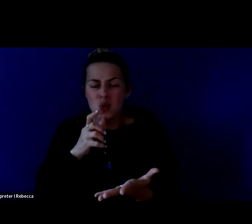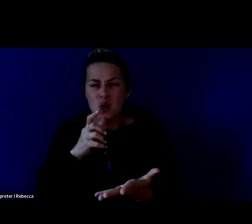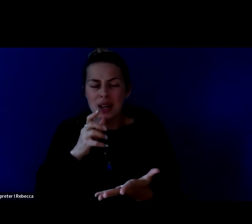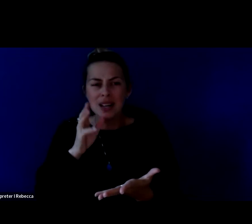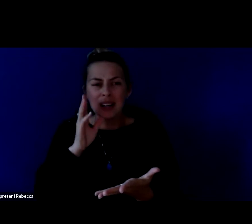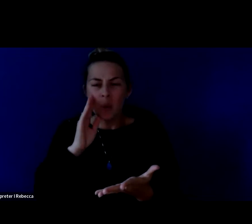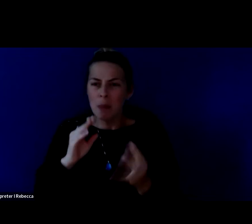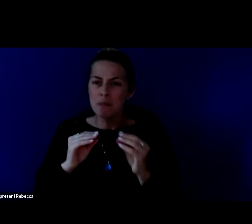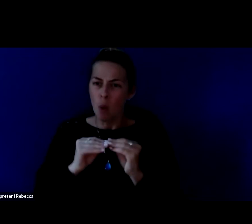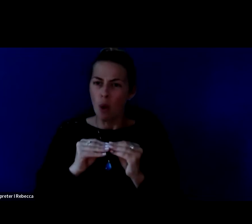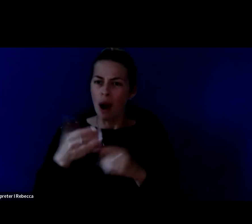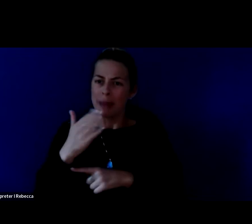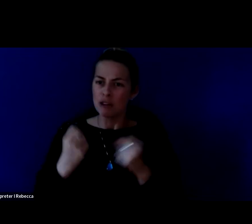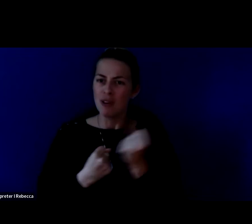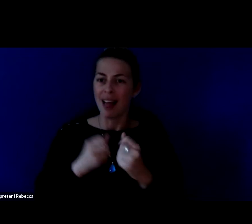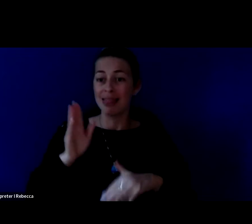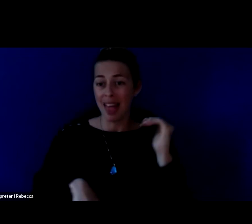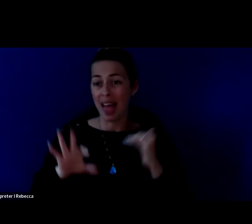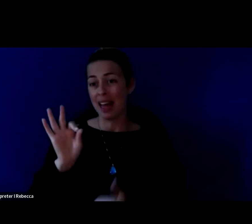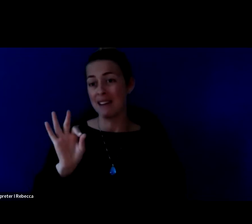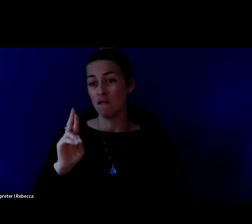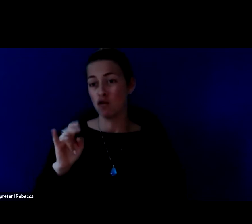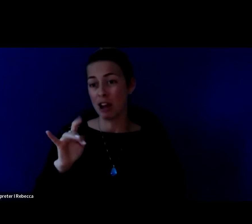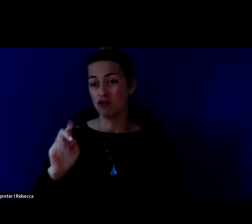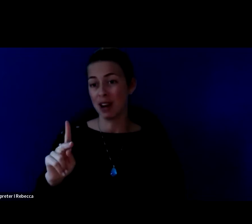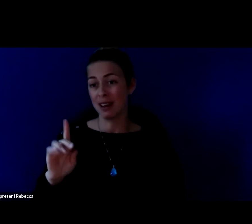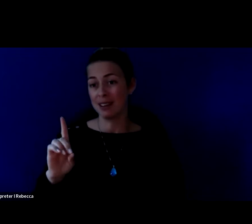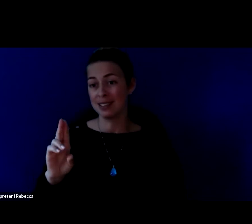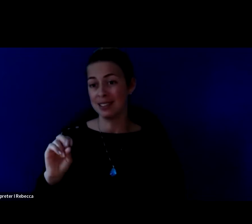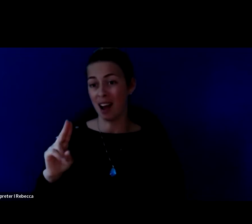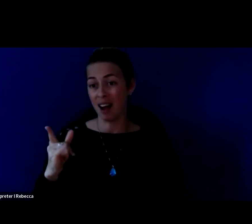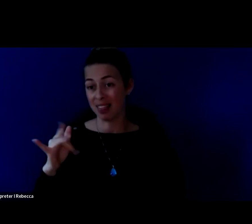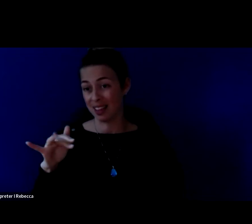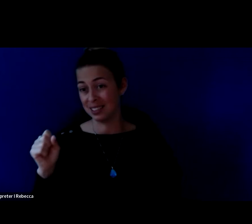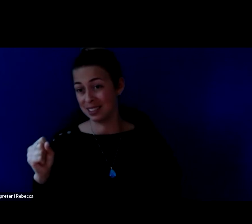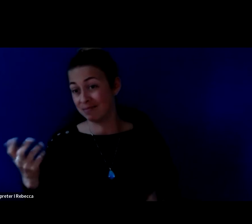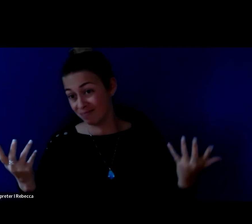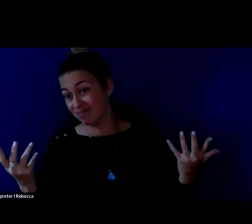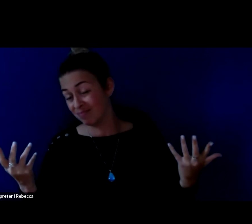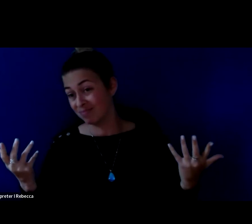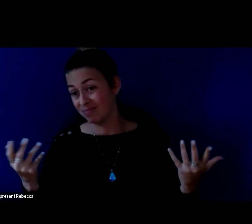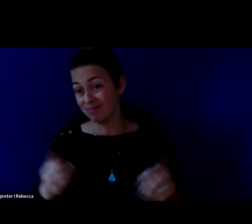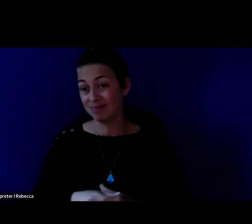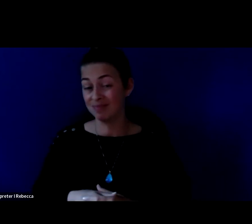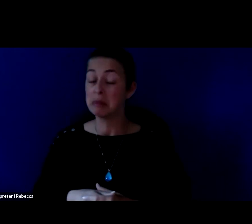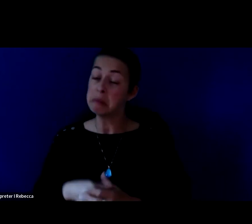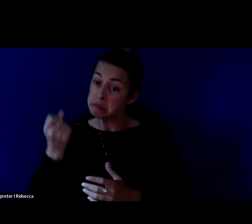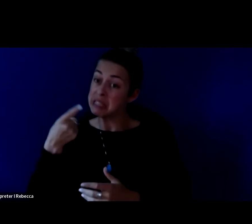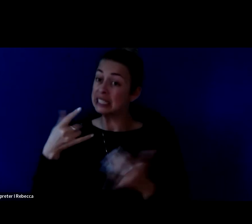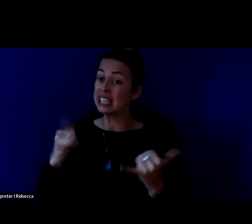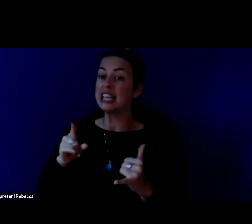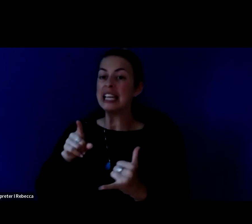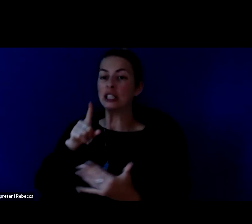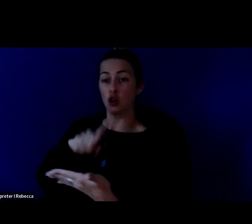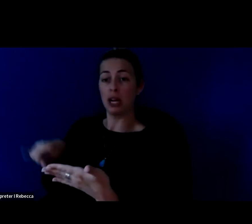more patriotic than Frederick Douglass, right? Who also is very, very critical of America. And